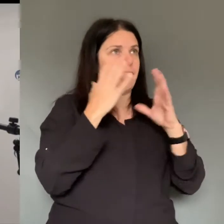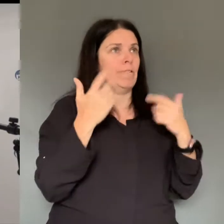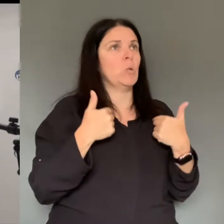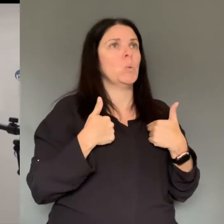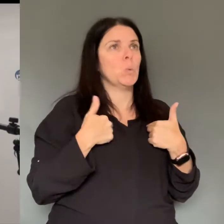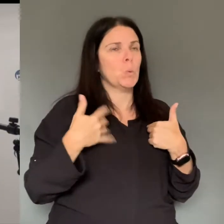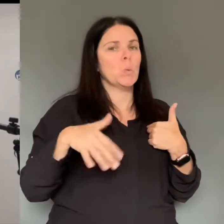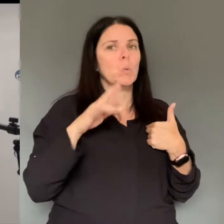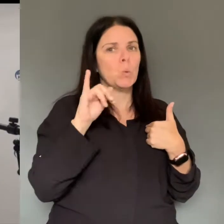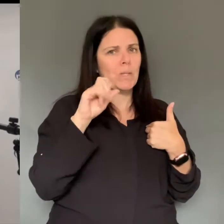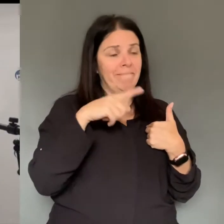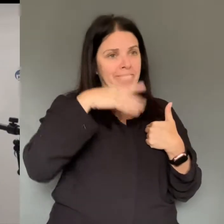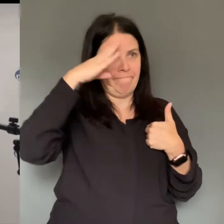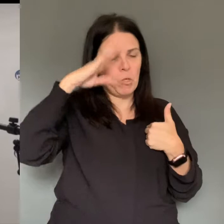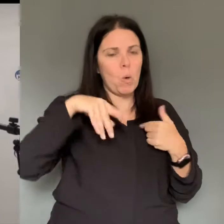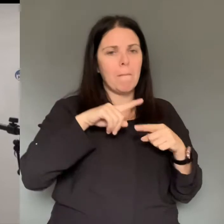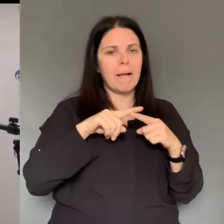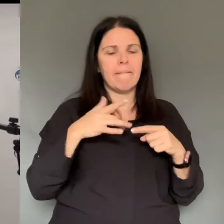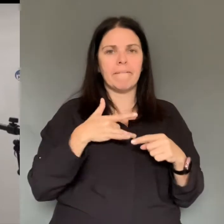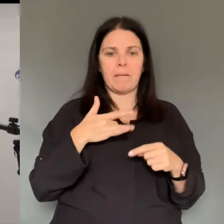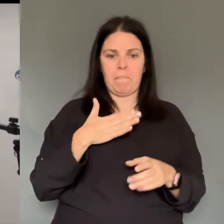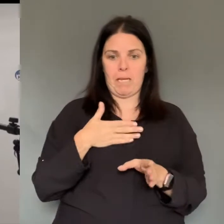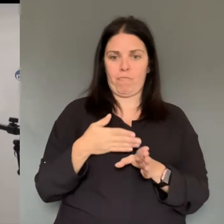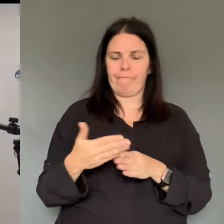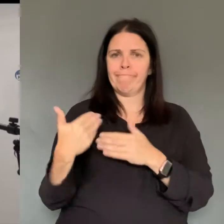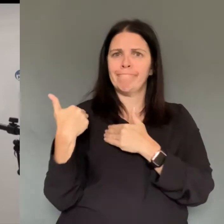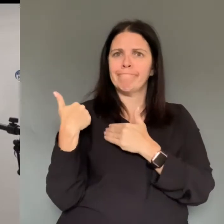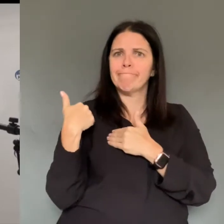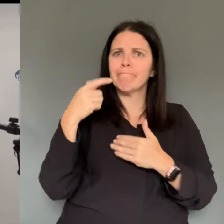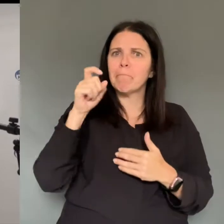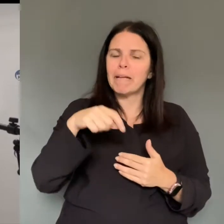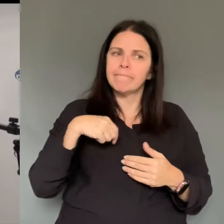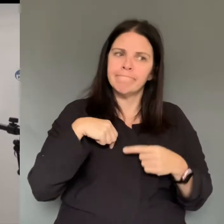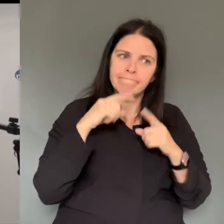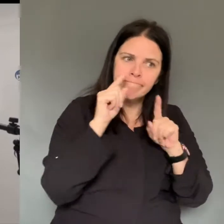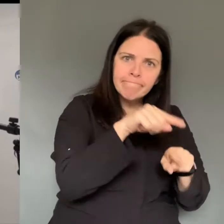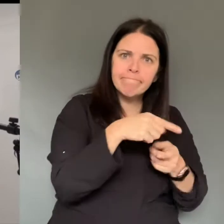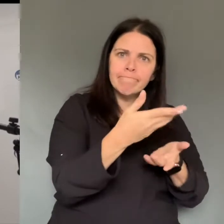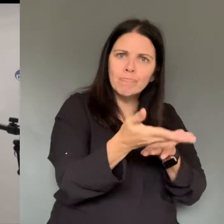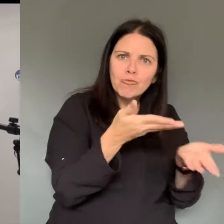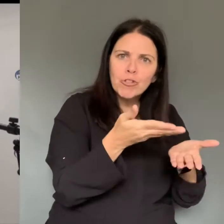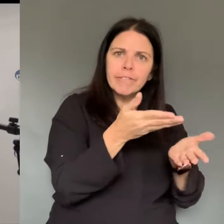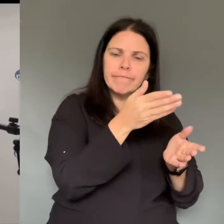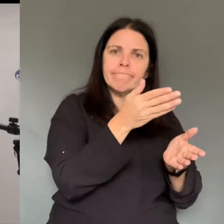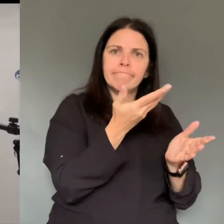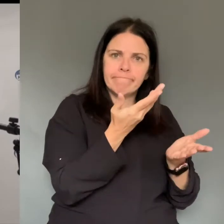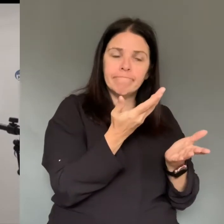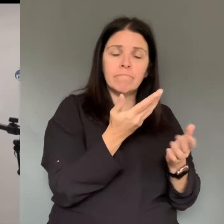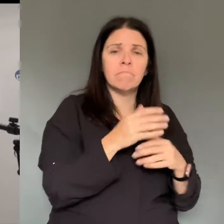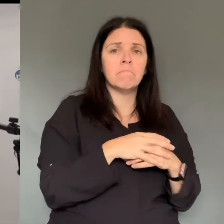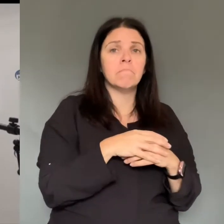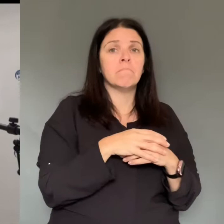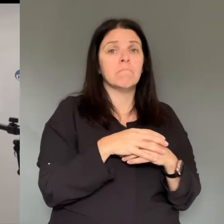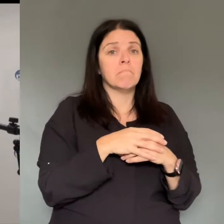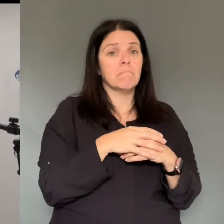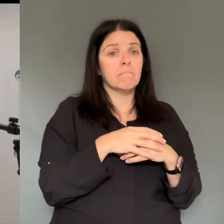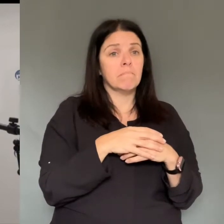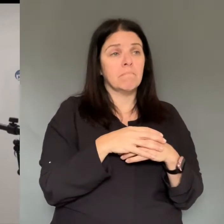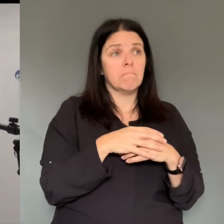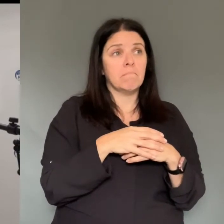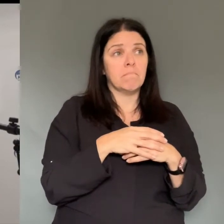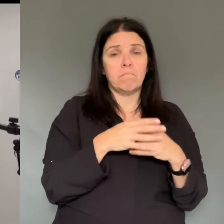measure that can put our community at a higher risk, I think we should be looking at it again. Some of the recommendations we have made is